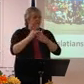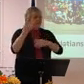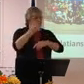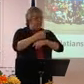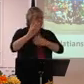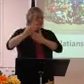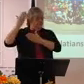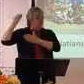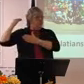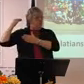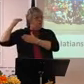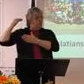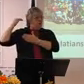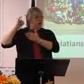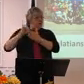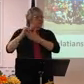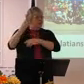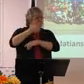day and time, in that culture,